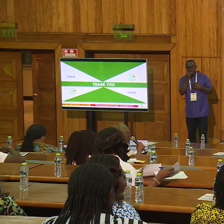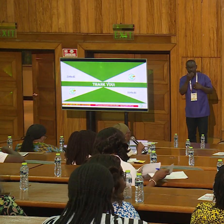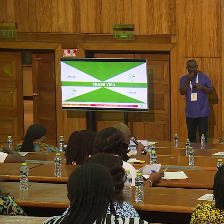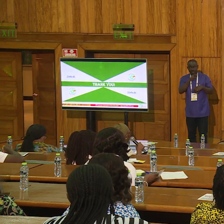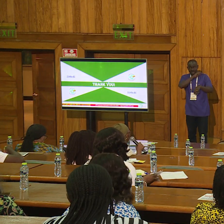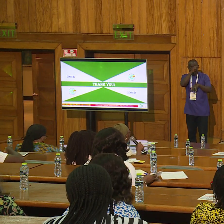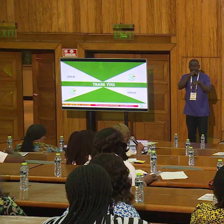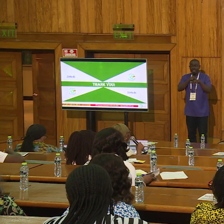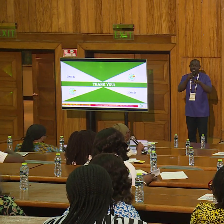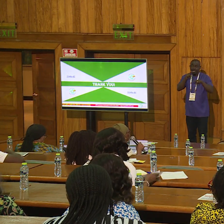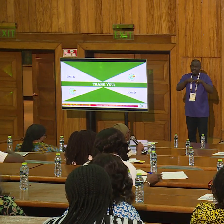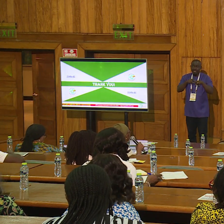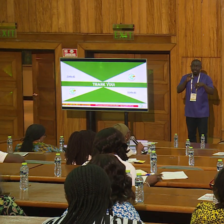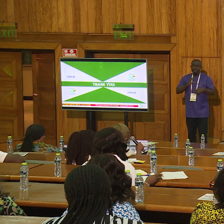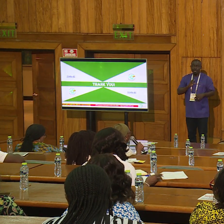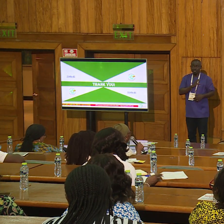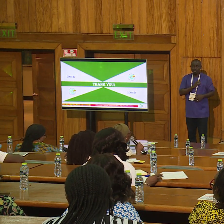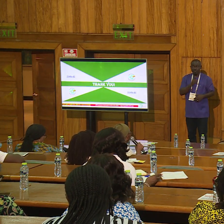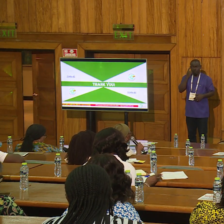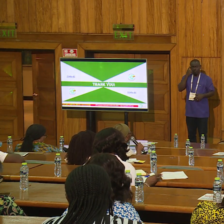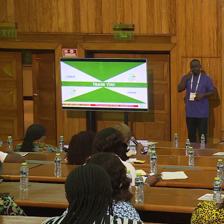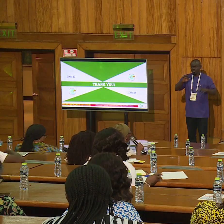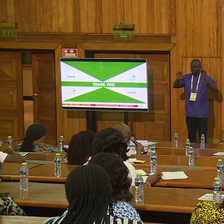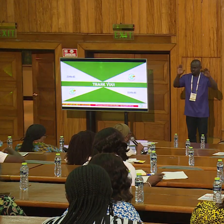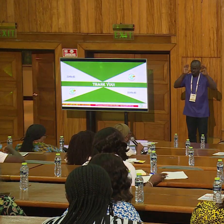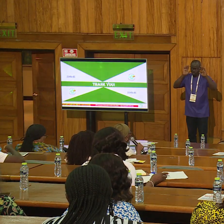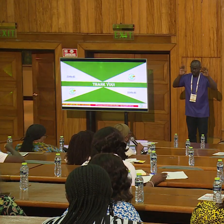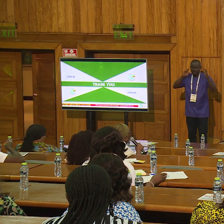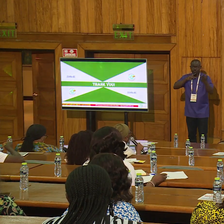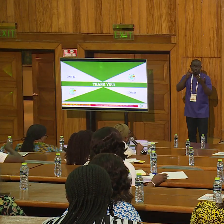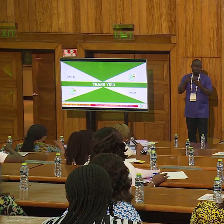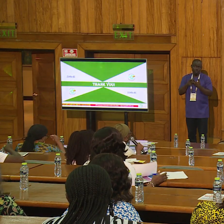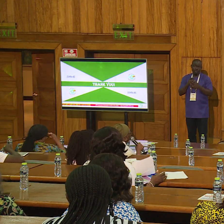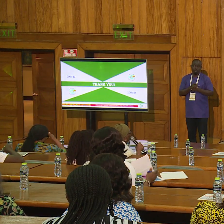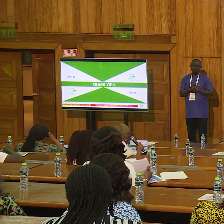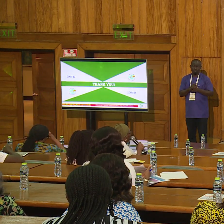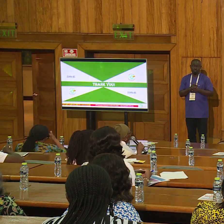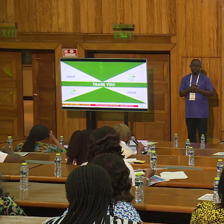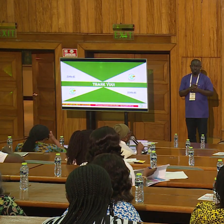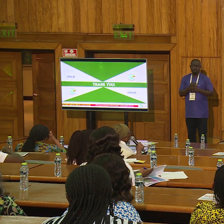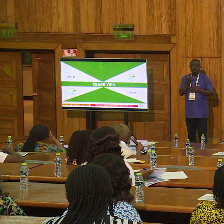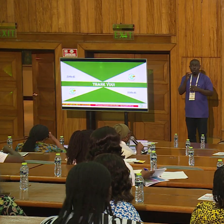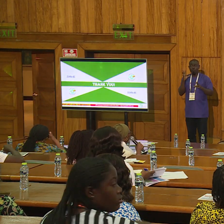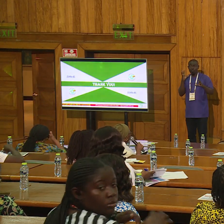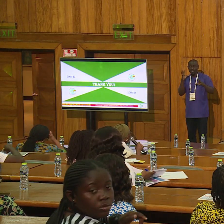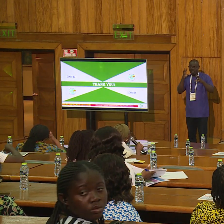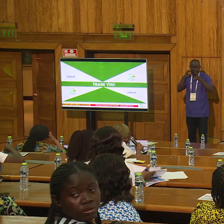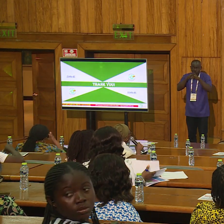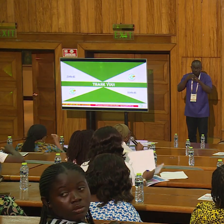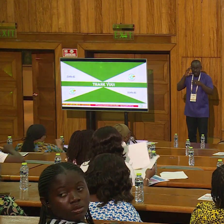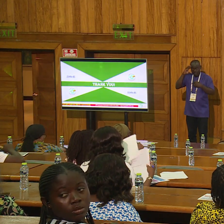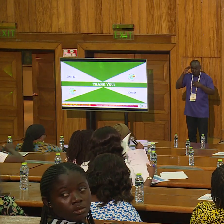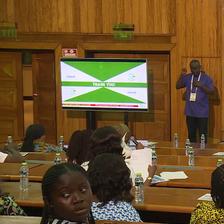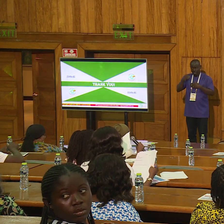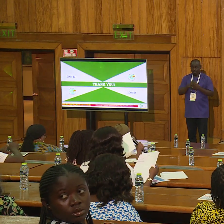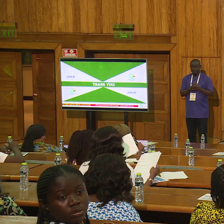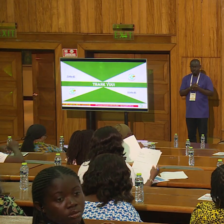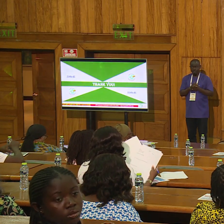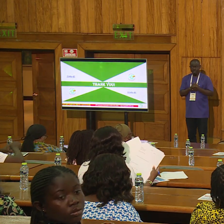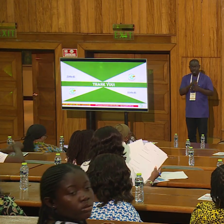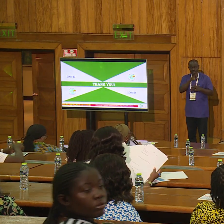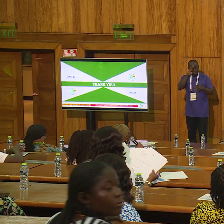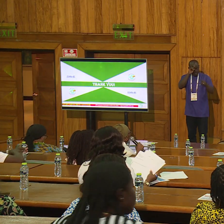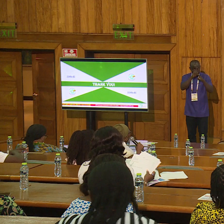AIDS Council for this very wonderful program of involving men. And this brother